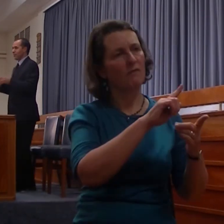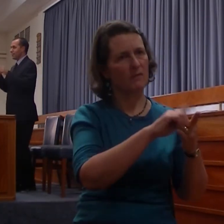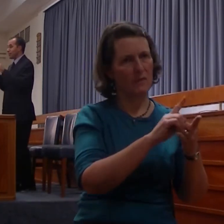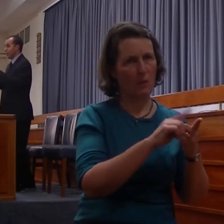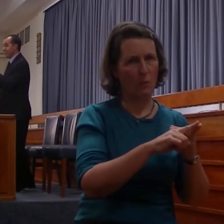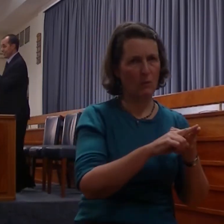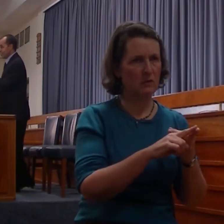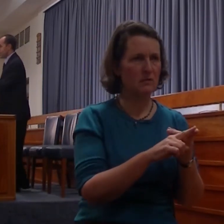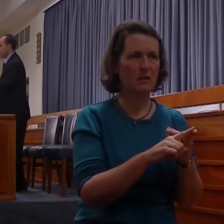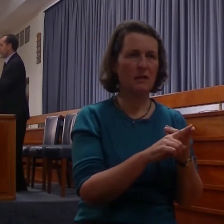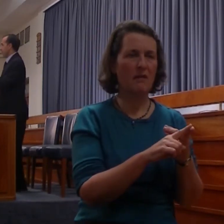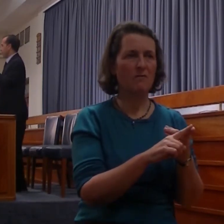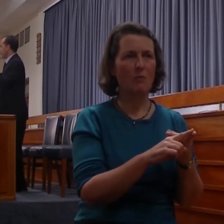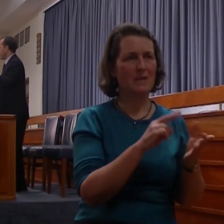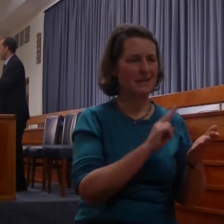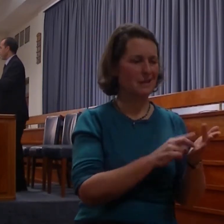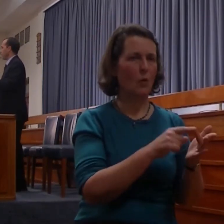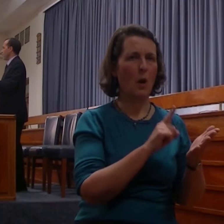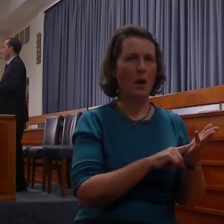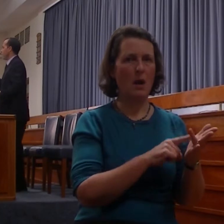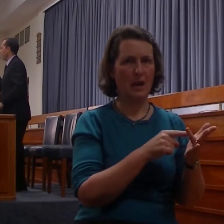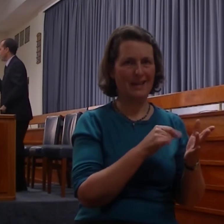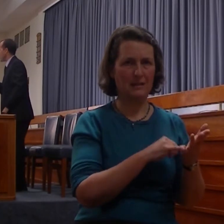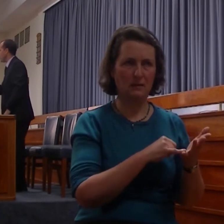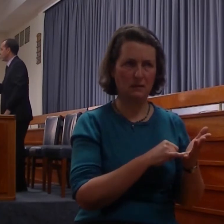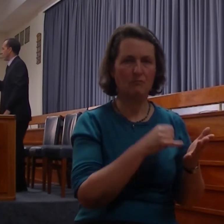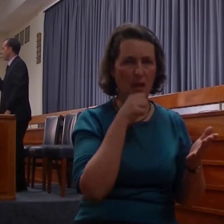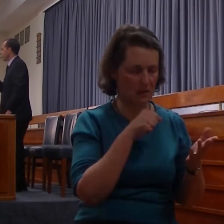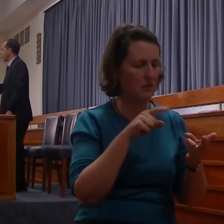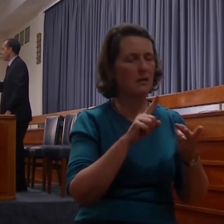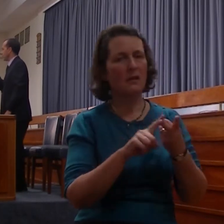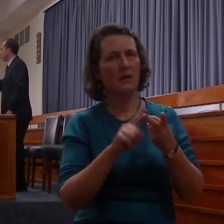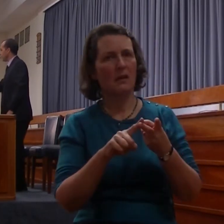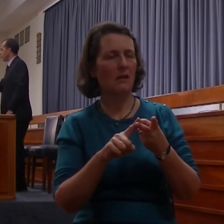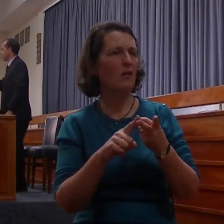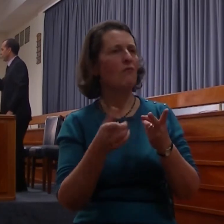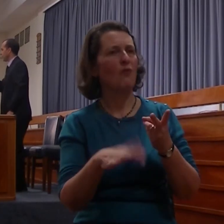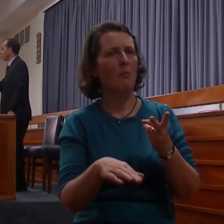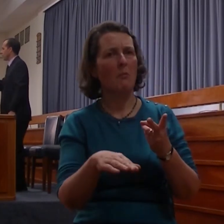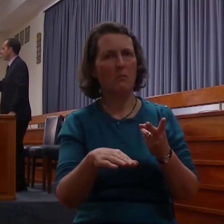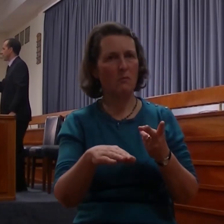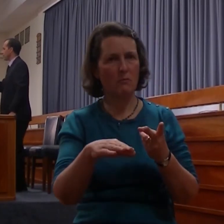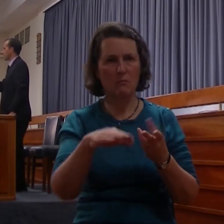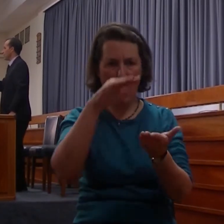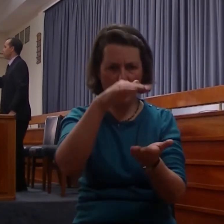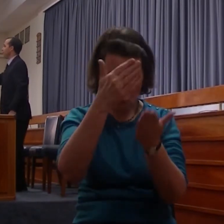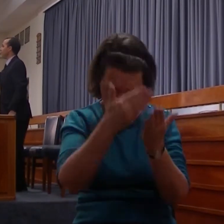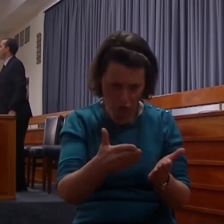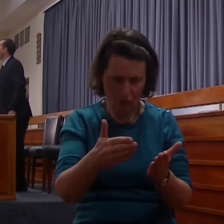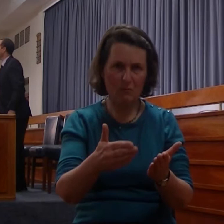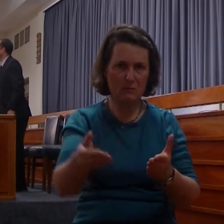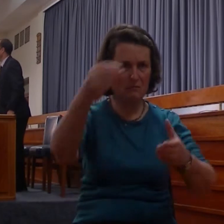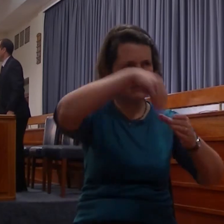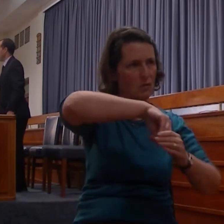shepherding over the people of God. So, to make it simple and short, the Nicolaitans were